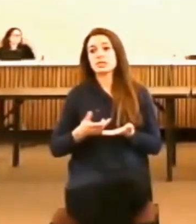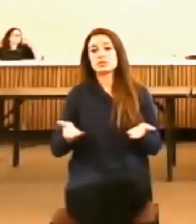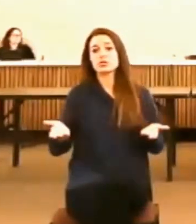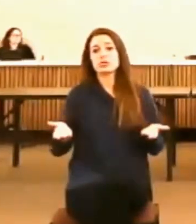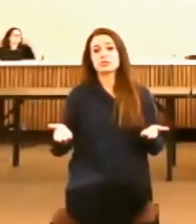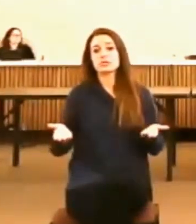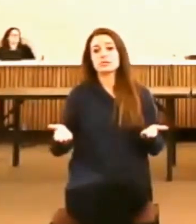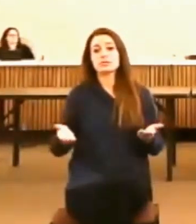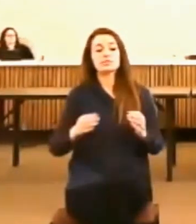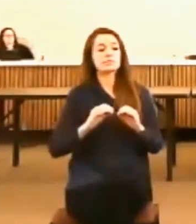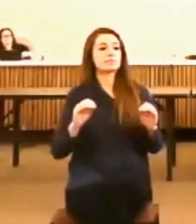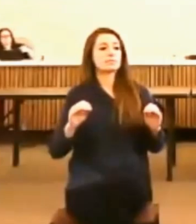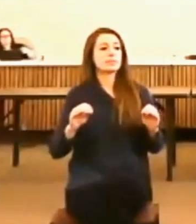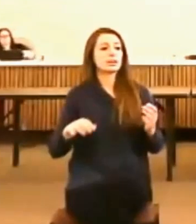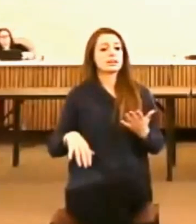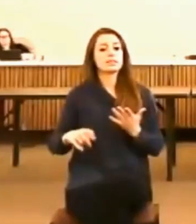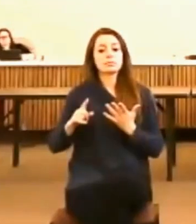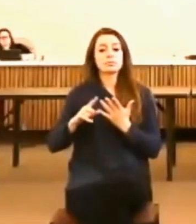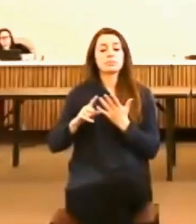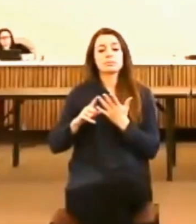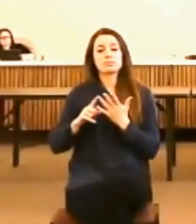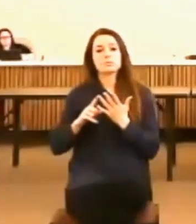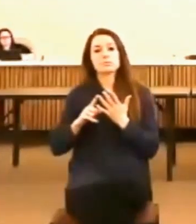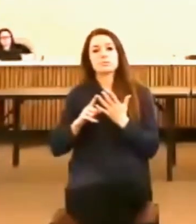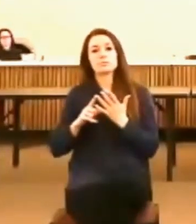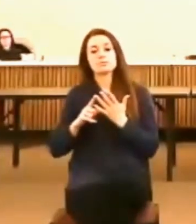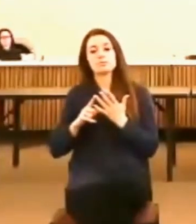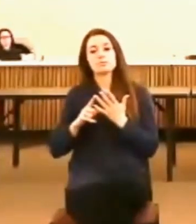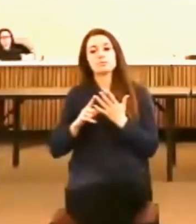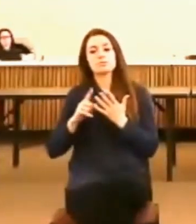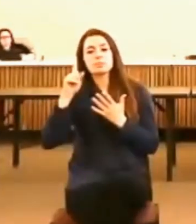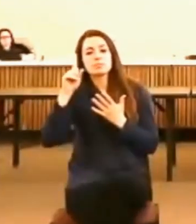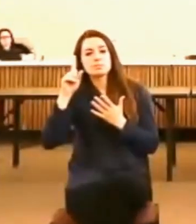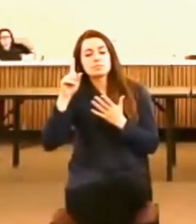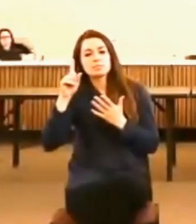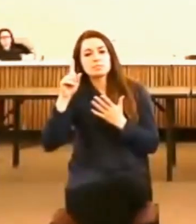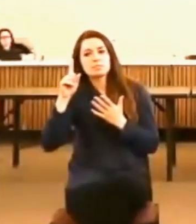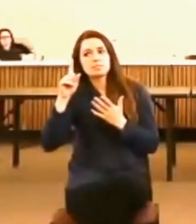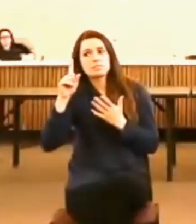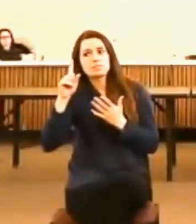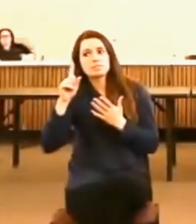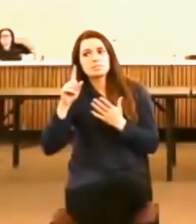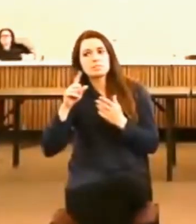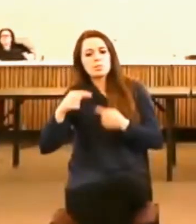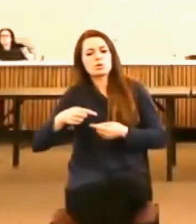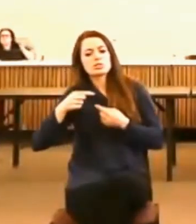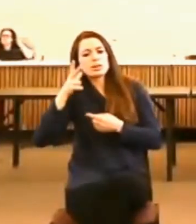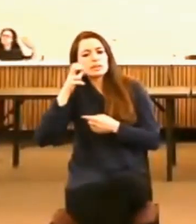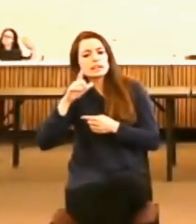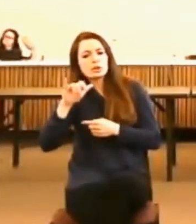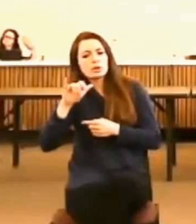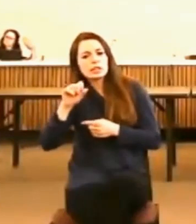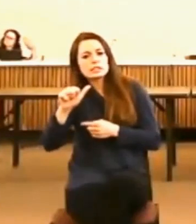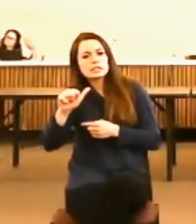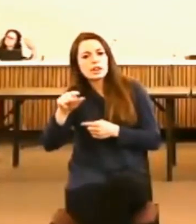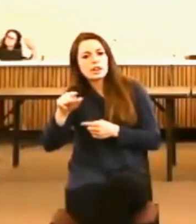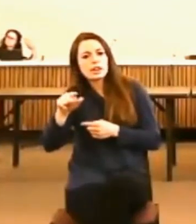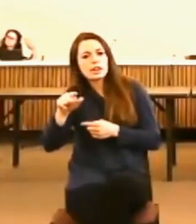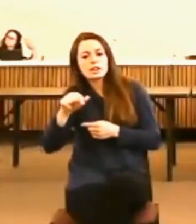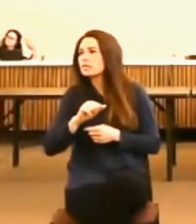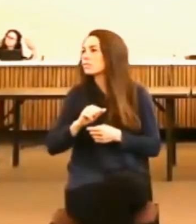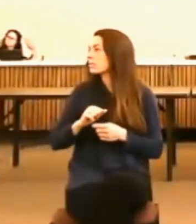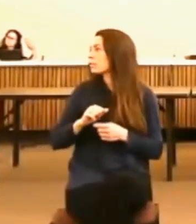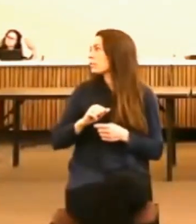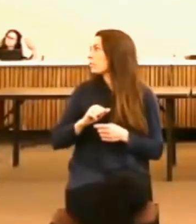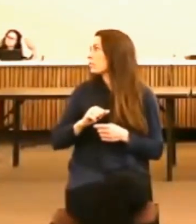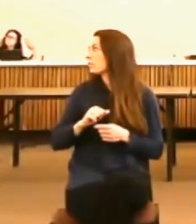will take a more drastic form in about 5 to 10 million years. And it is during this period that a